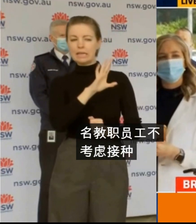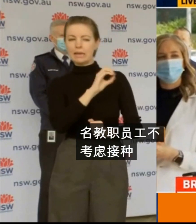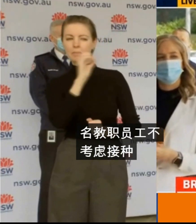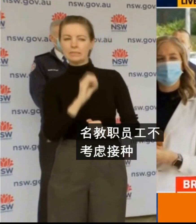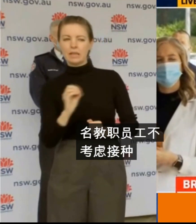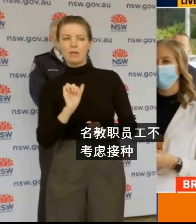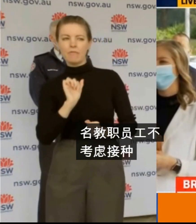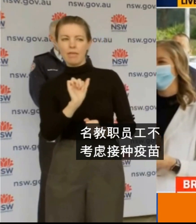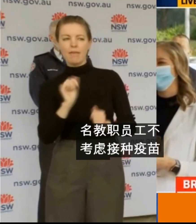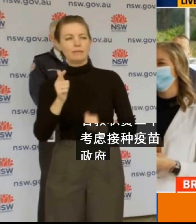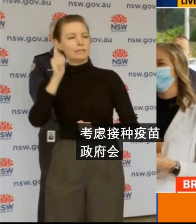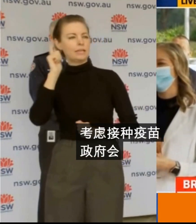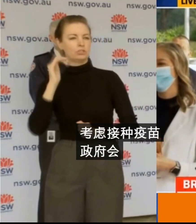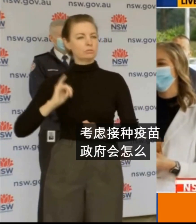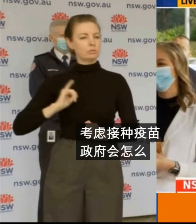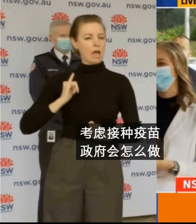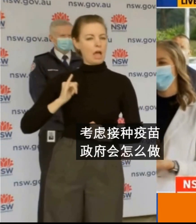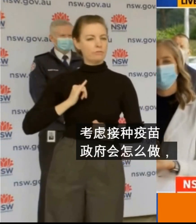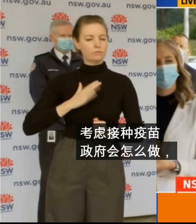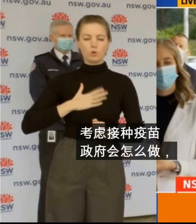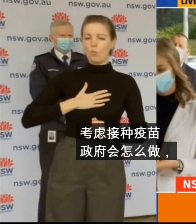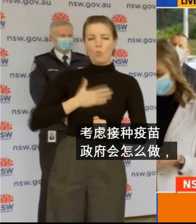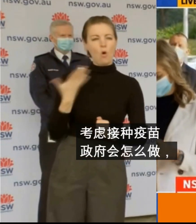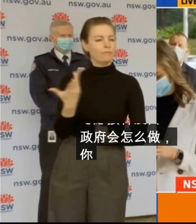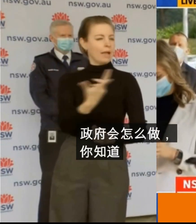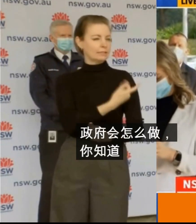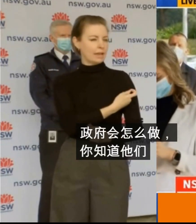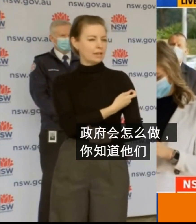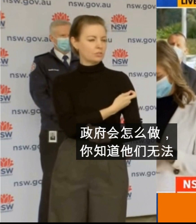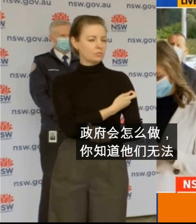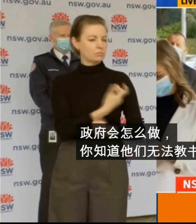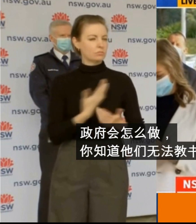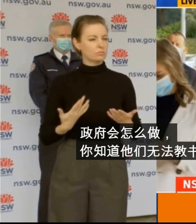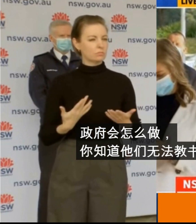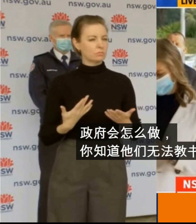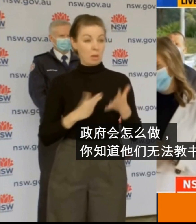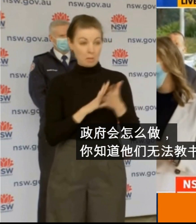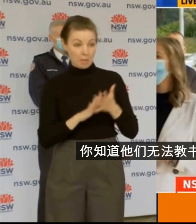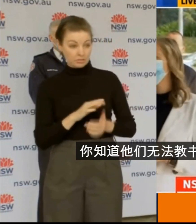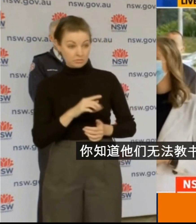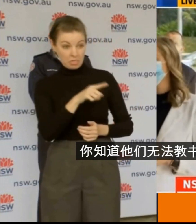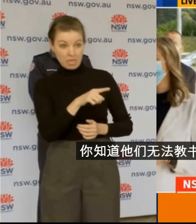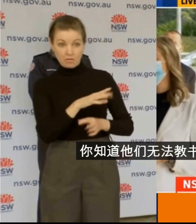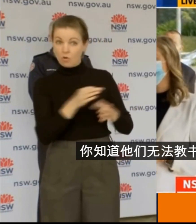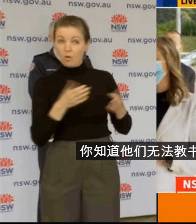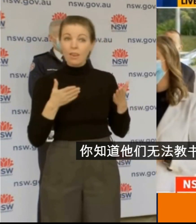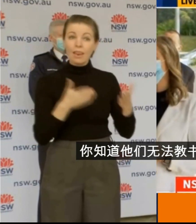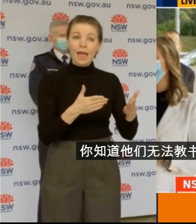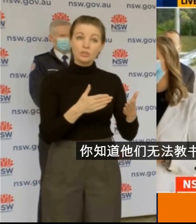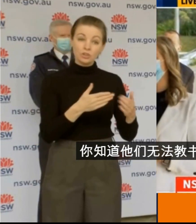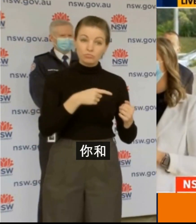getting vaccinated. What will the government do? Will they be unable to teach, or what's the process?